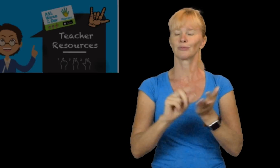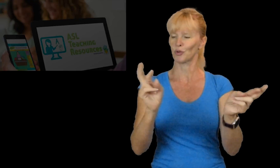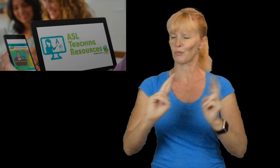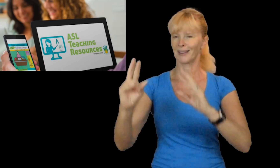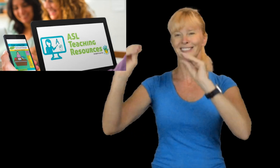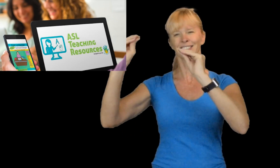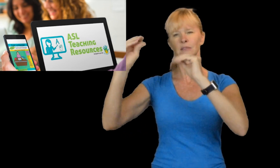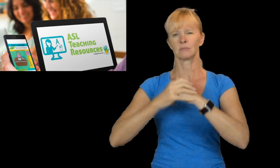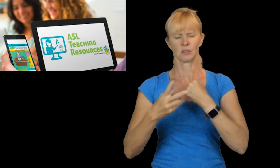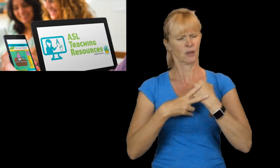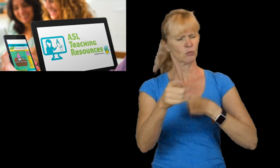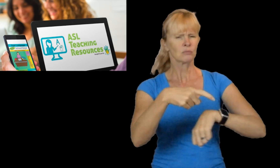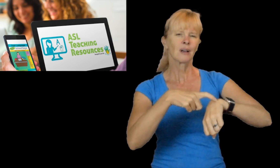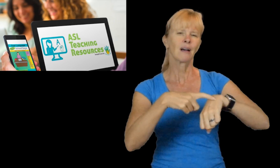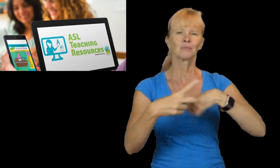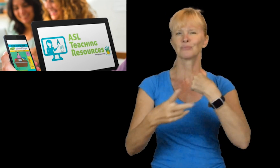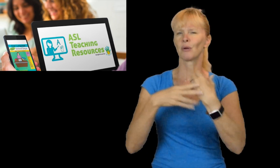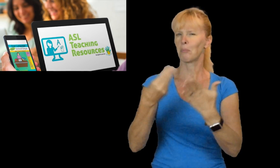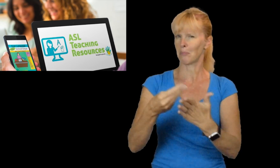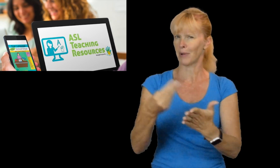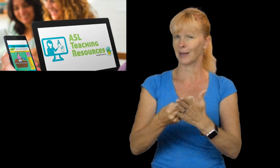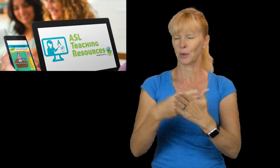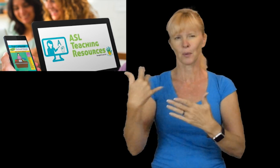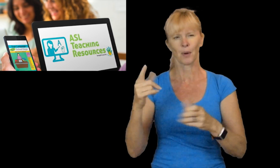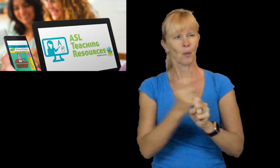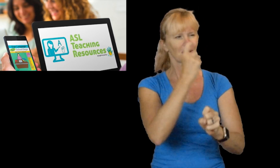you time, saving you money, a winning solution.